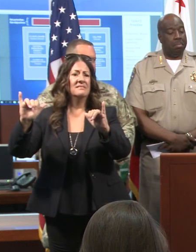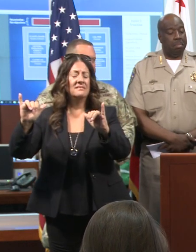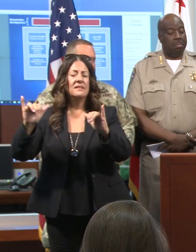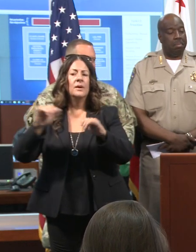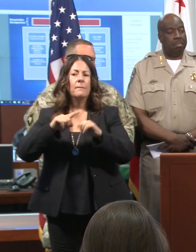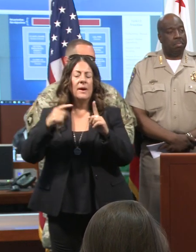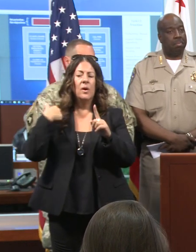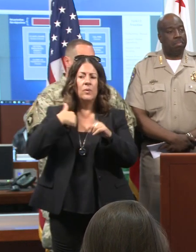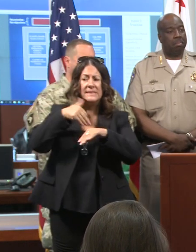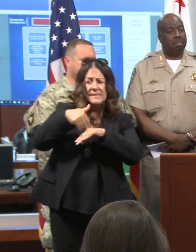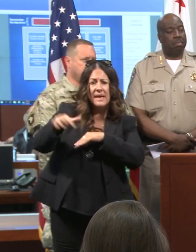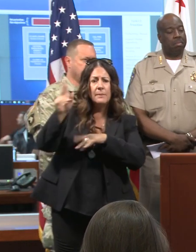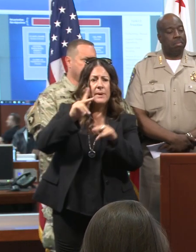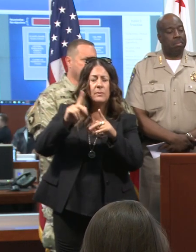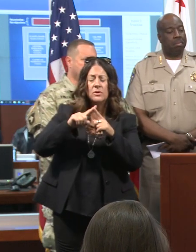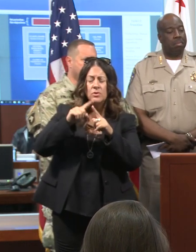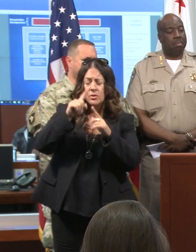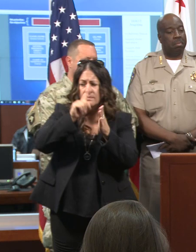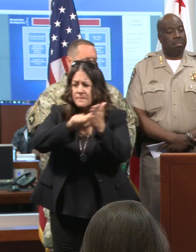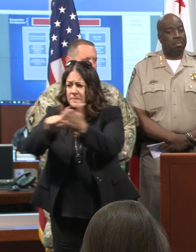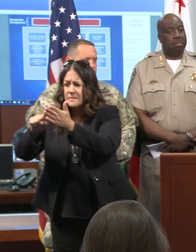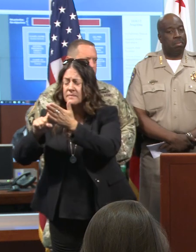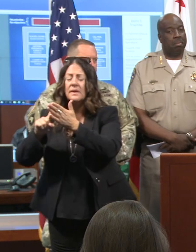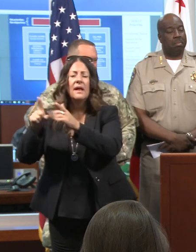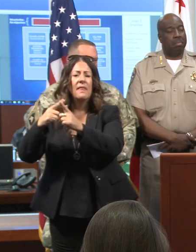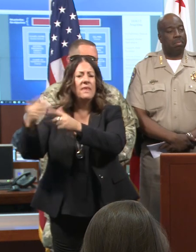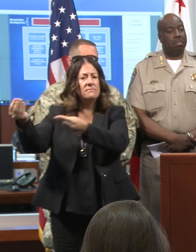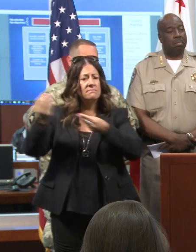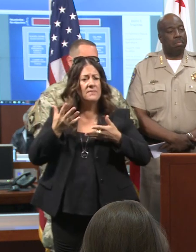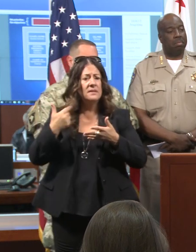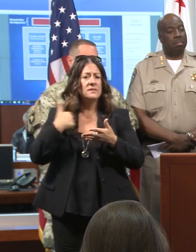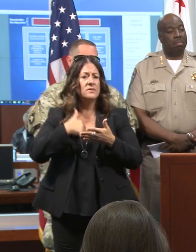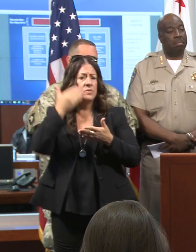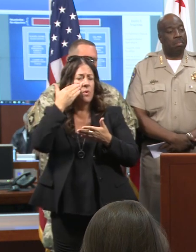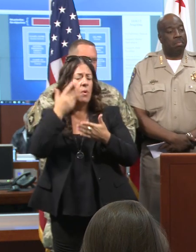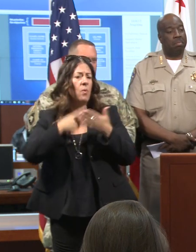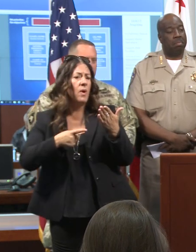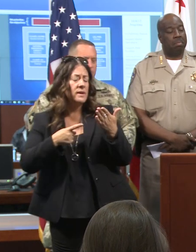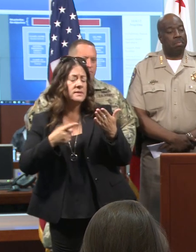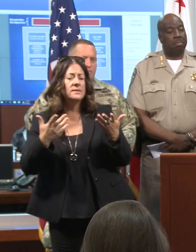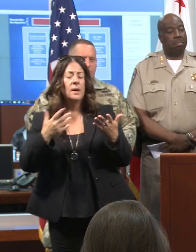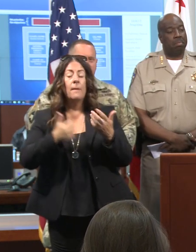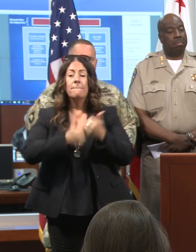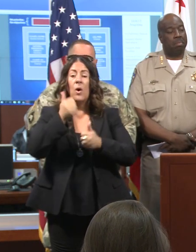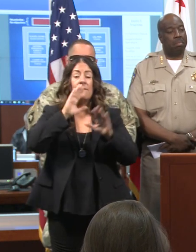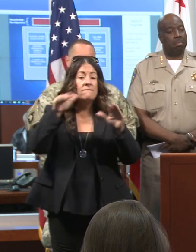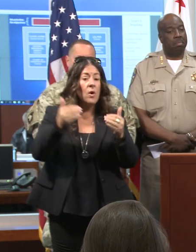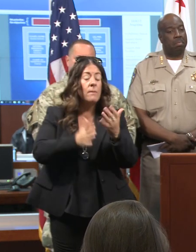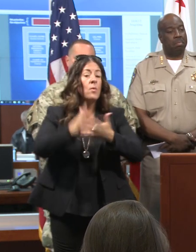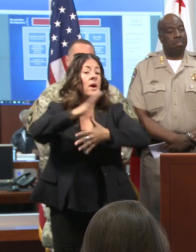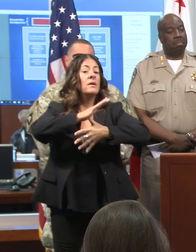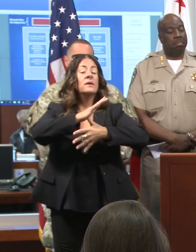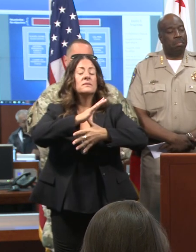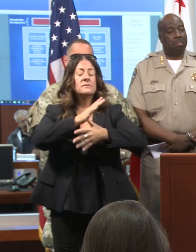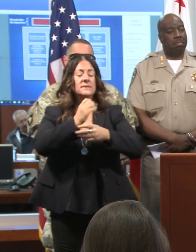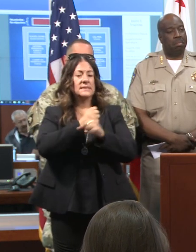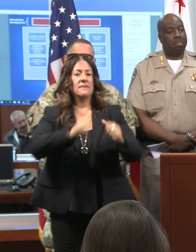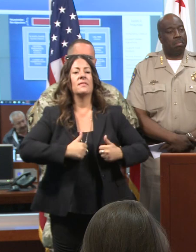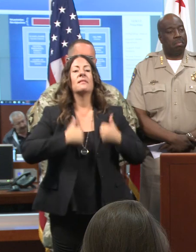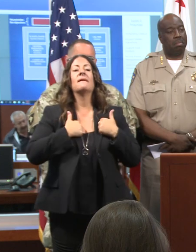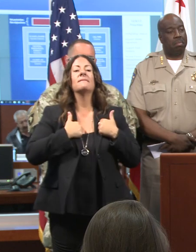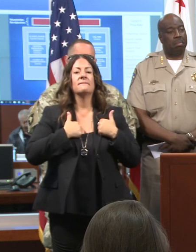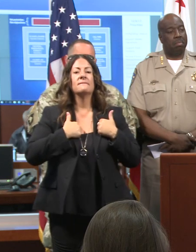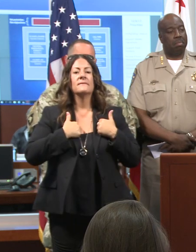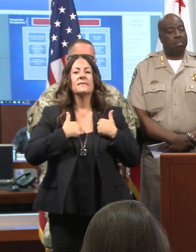as we can to update those numbers. But our focus continues to be on life safety, getting people out from the front of these fires, and